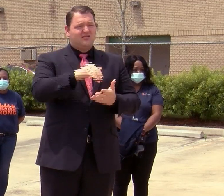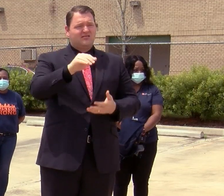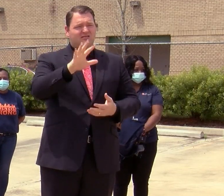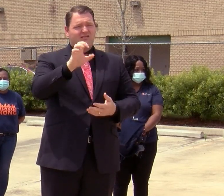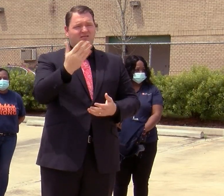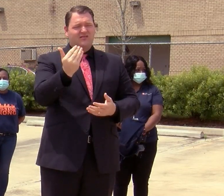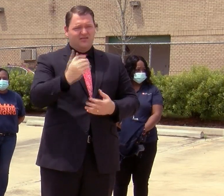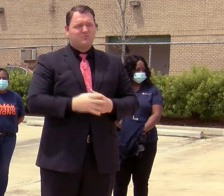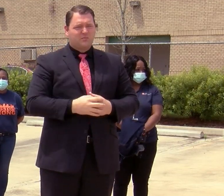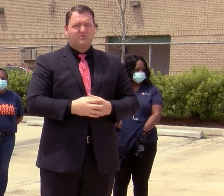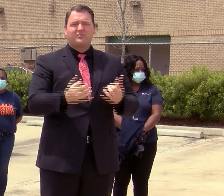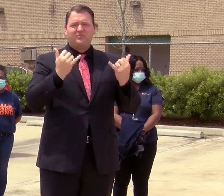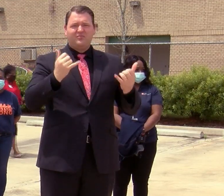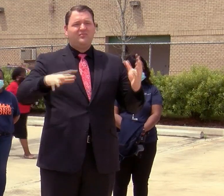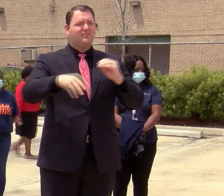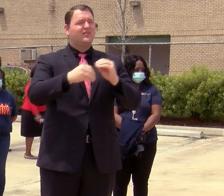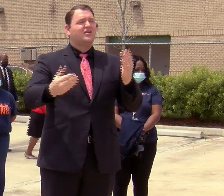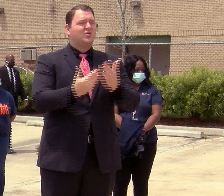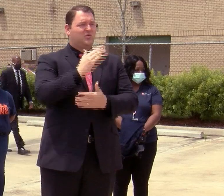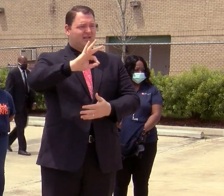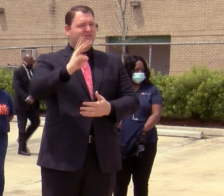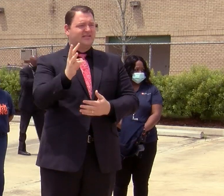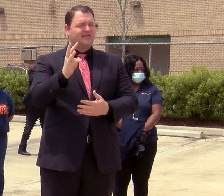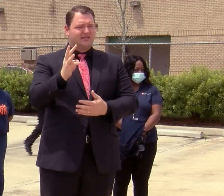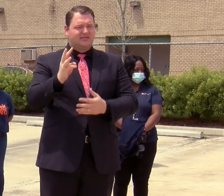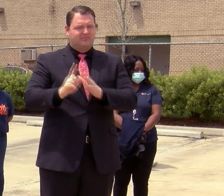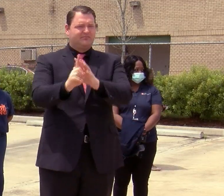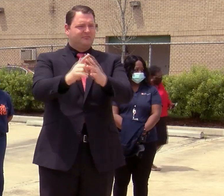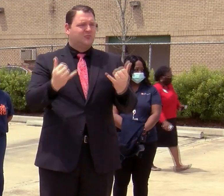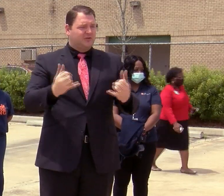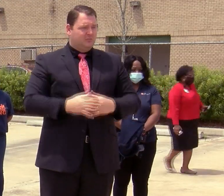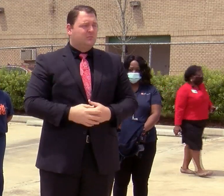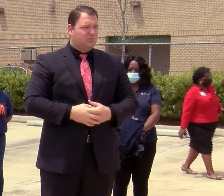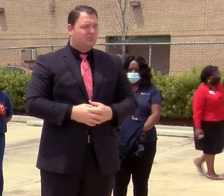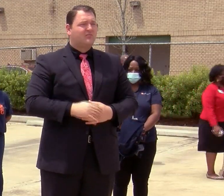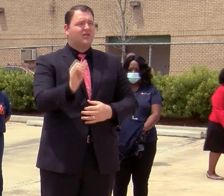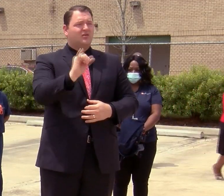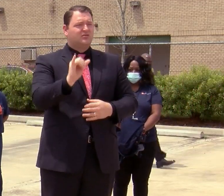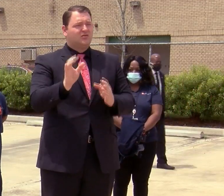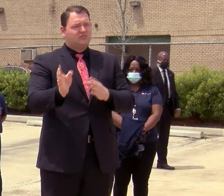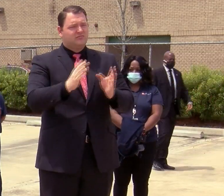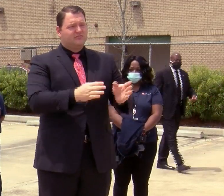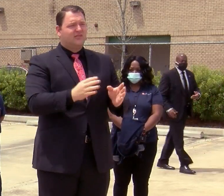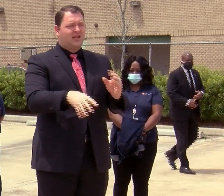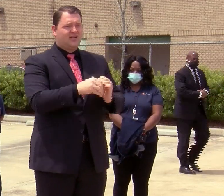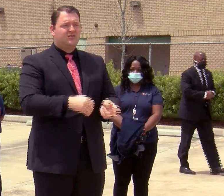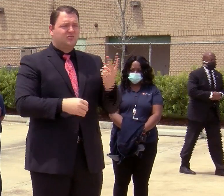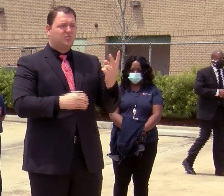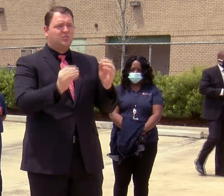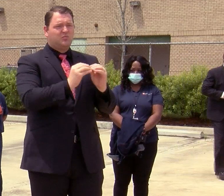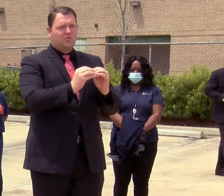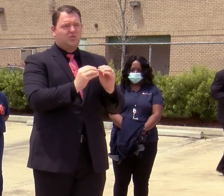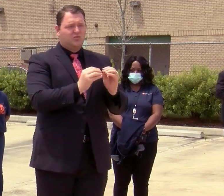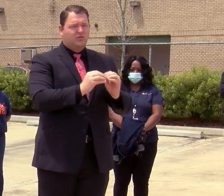3,515. So we're adding 96 new cases today. And as of today, we're adding 2 more to